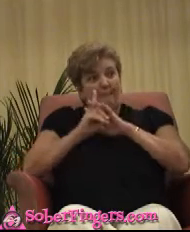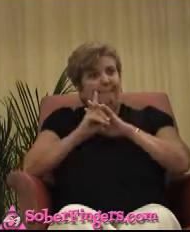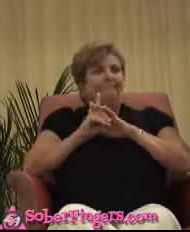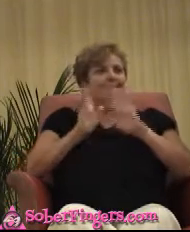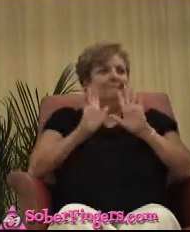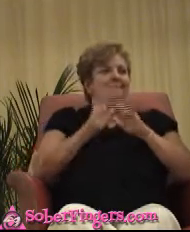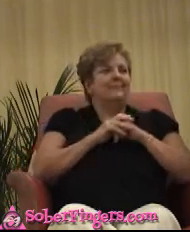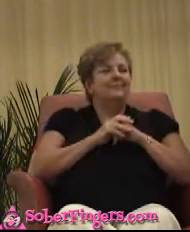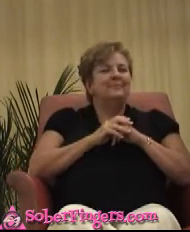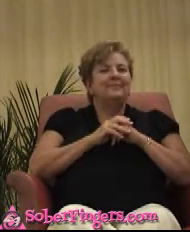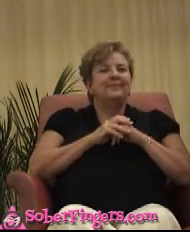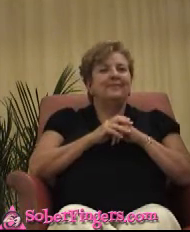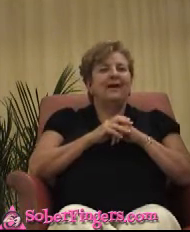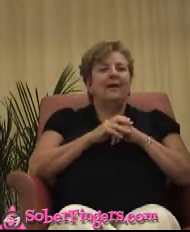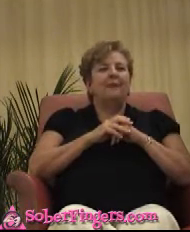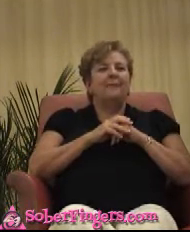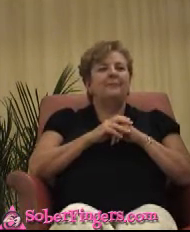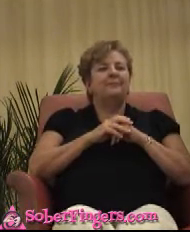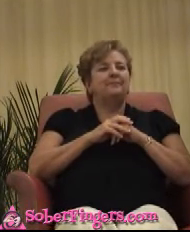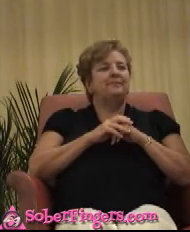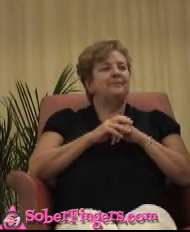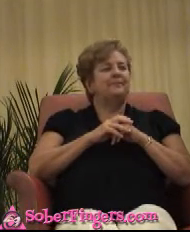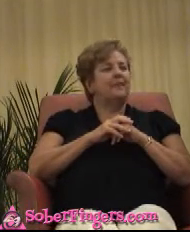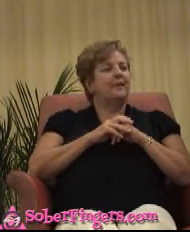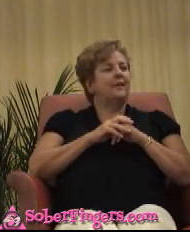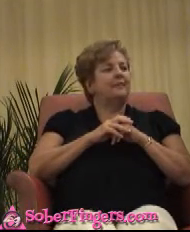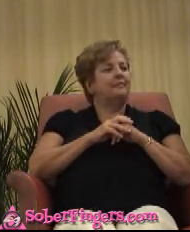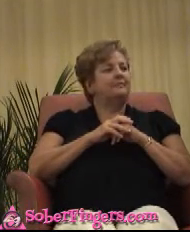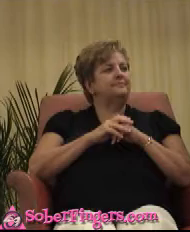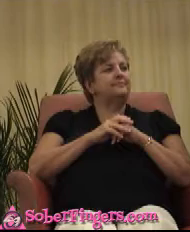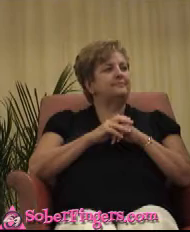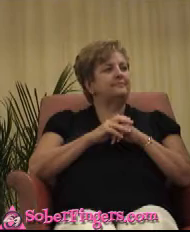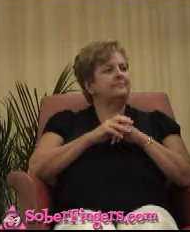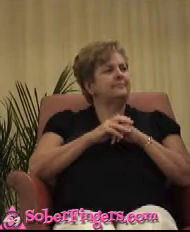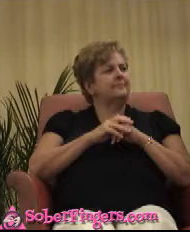Matter of fact, I was looking at this podium motif here. People